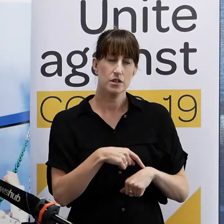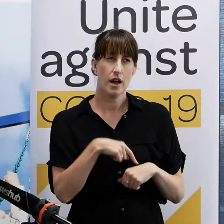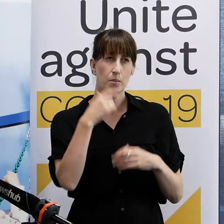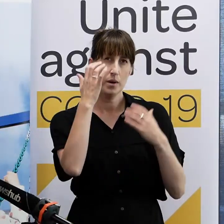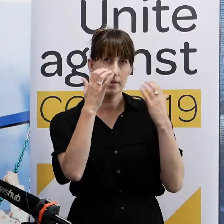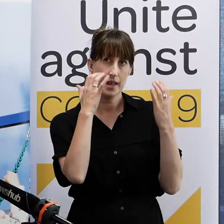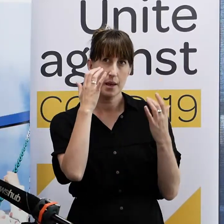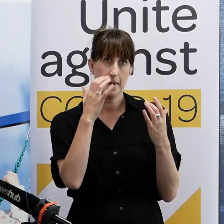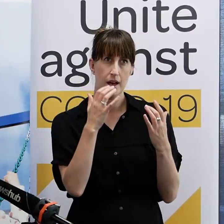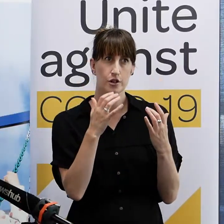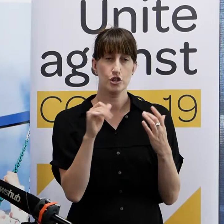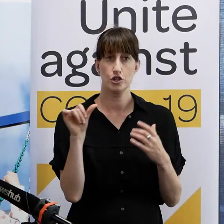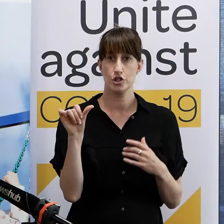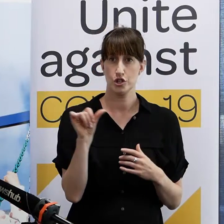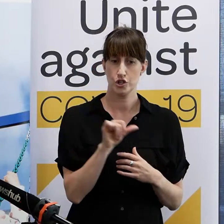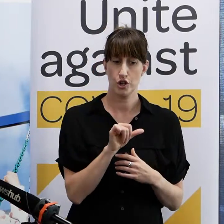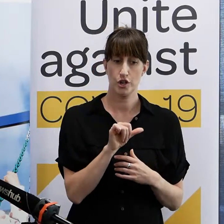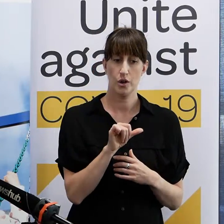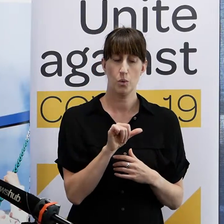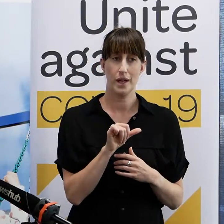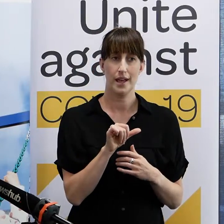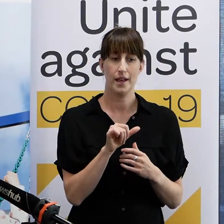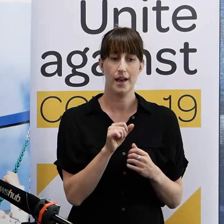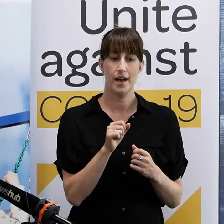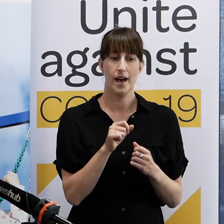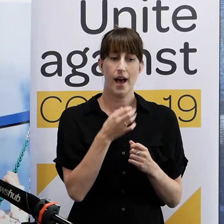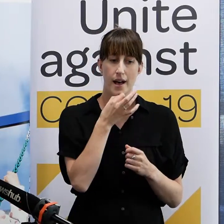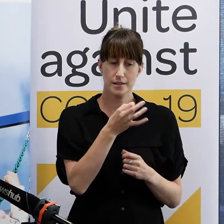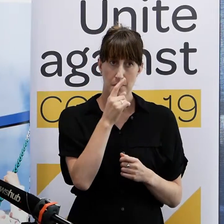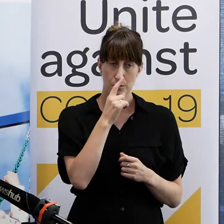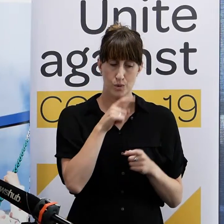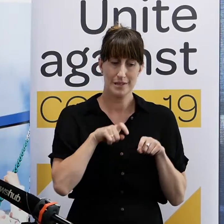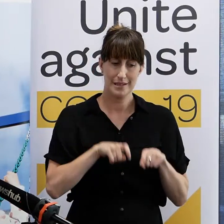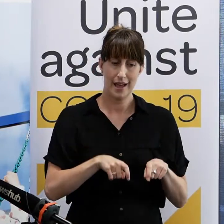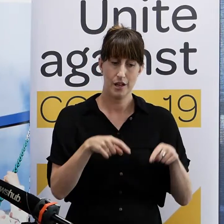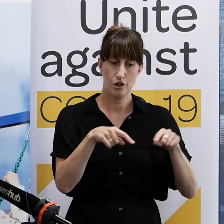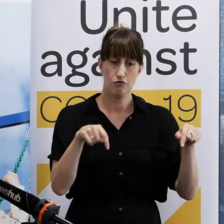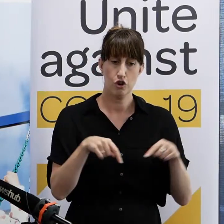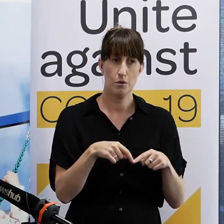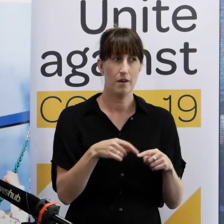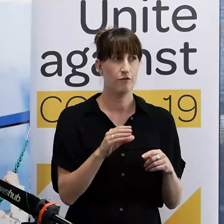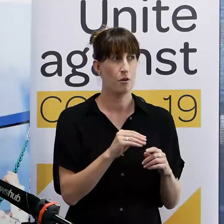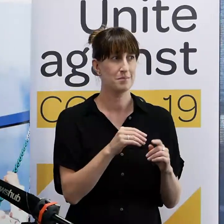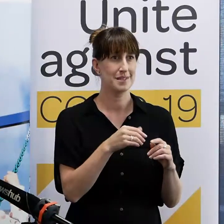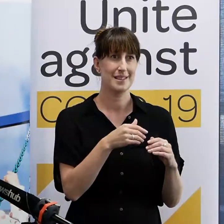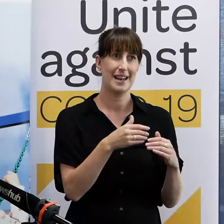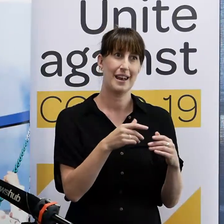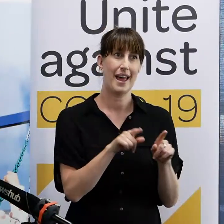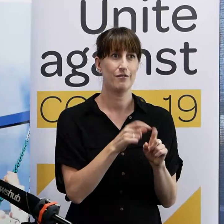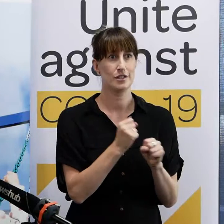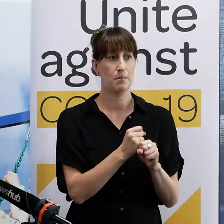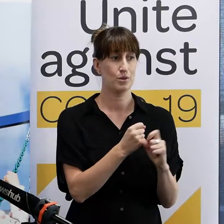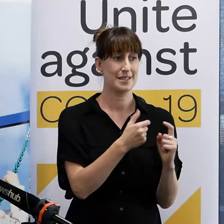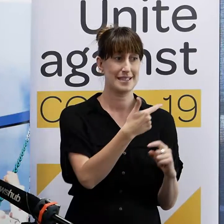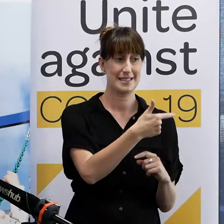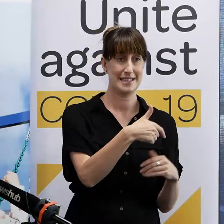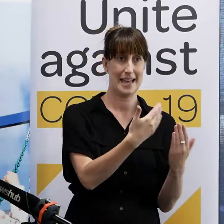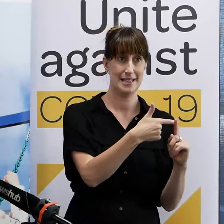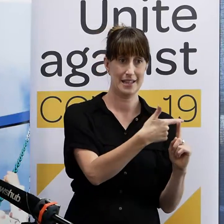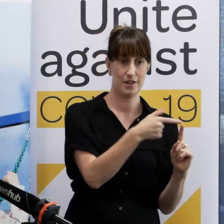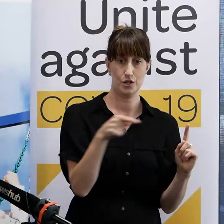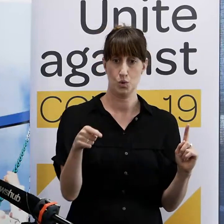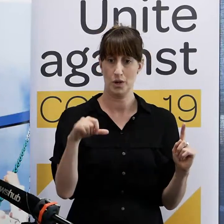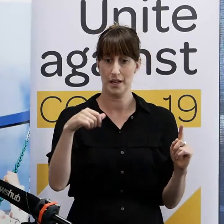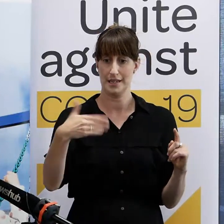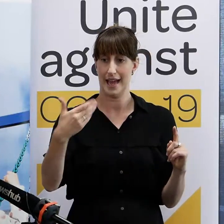for keeping people in their rooms for a longer period, for example, from day 7 or 9 onwards, or even for the duration. At this point,